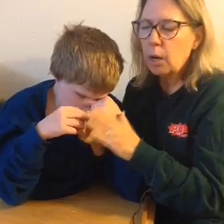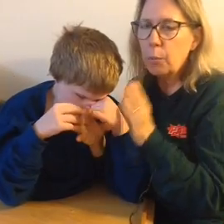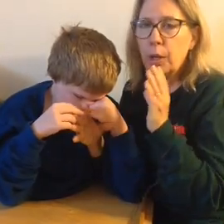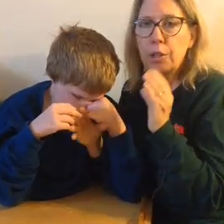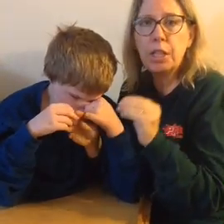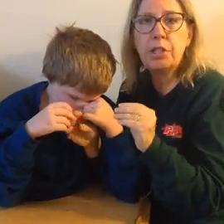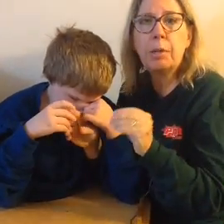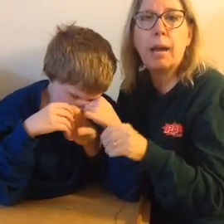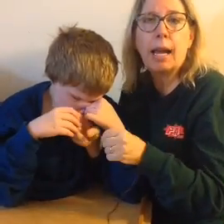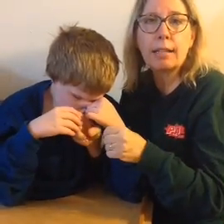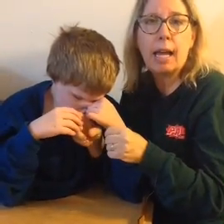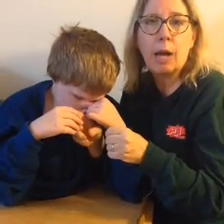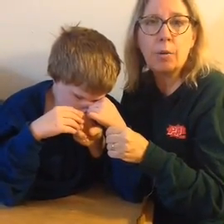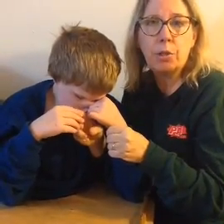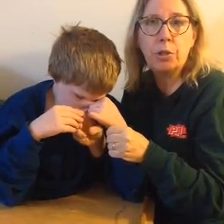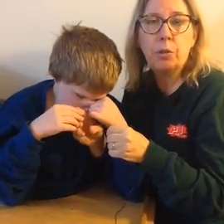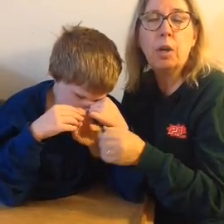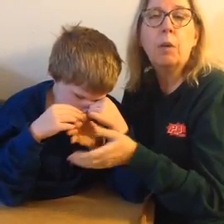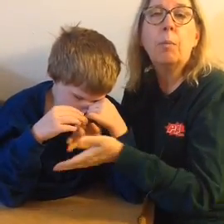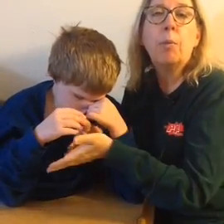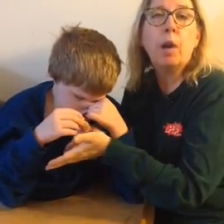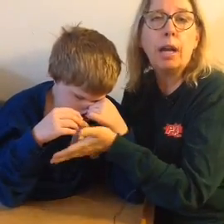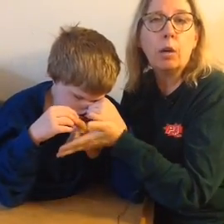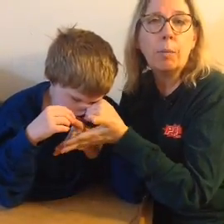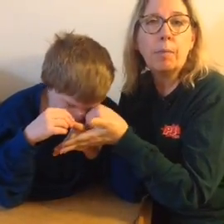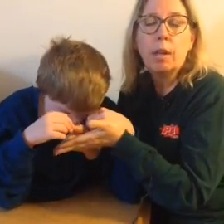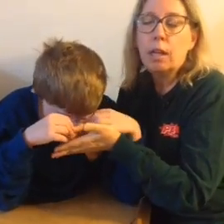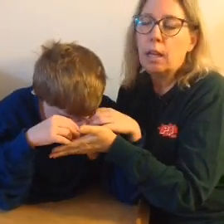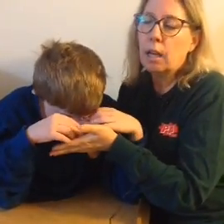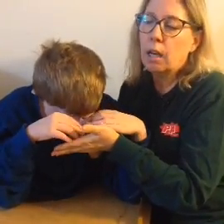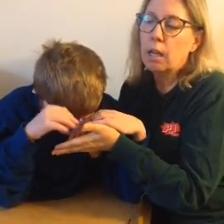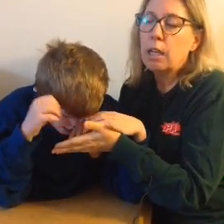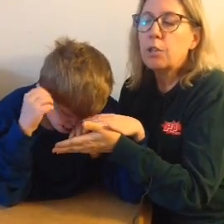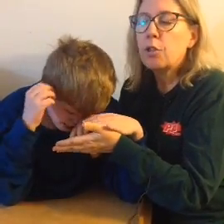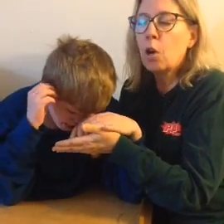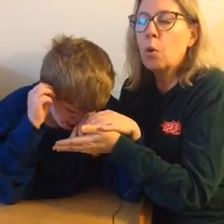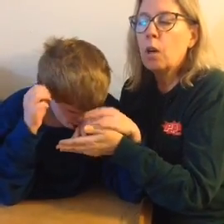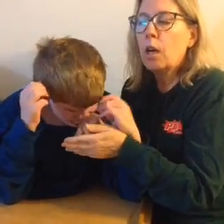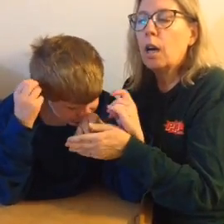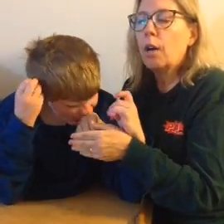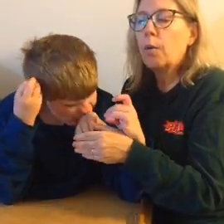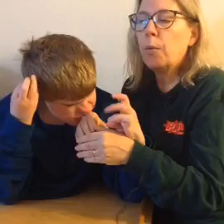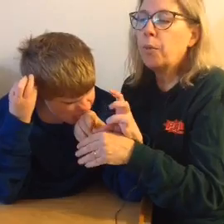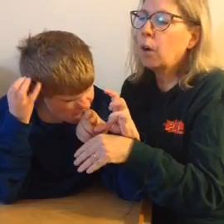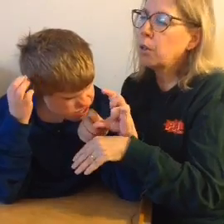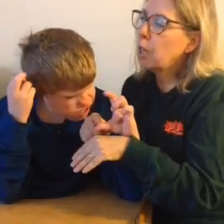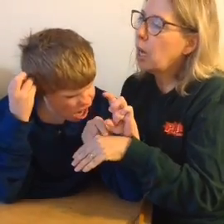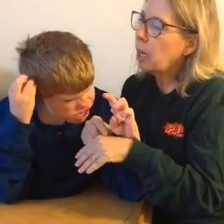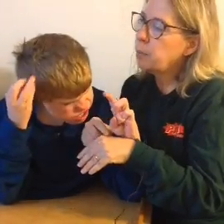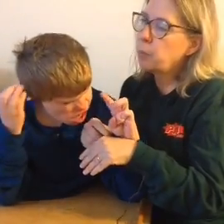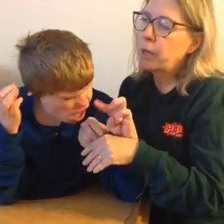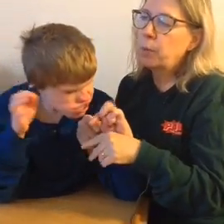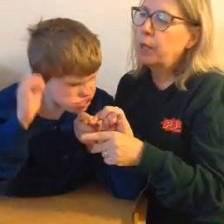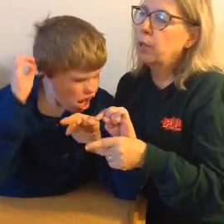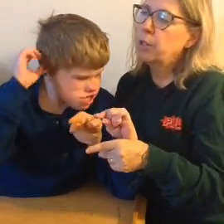we are teaching Max how to do braille. So there are times where we are just